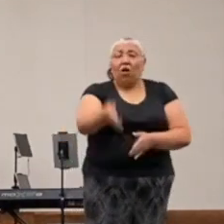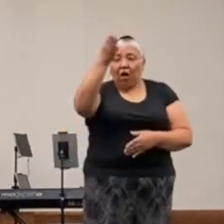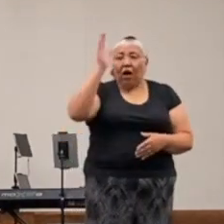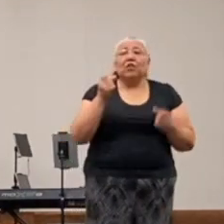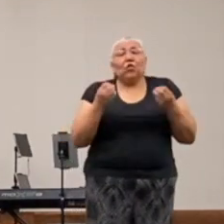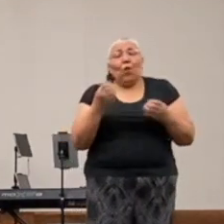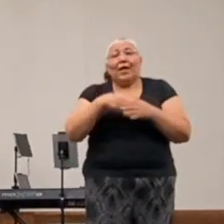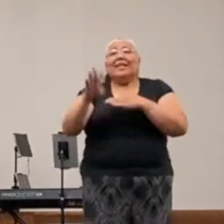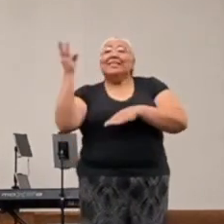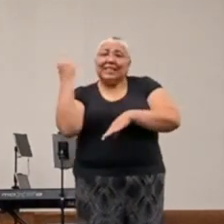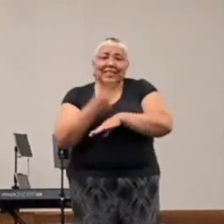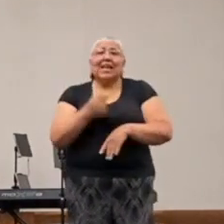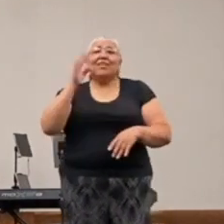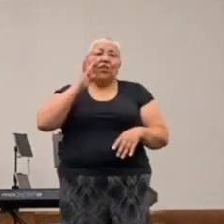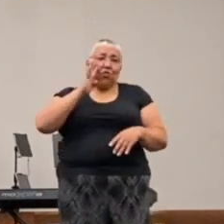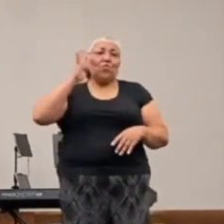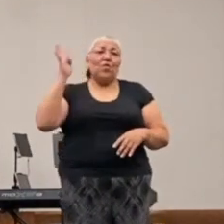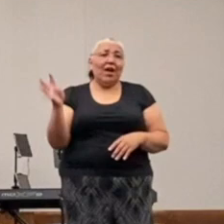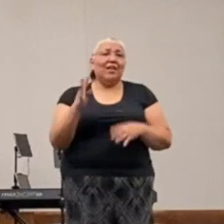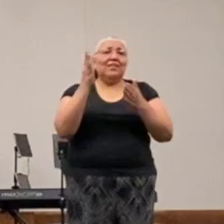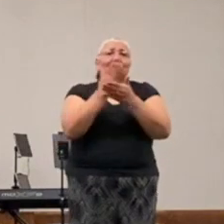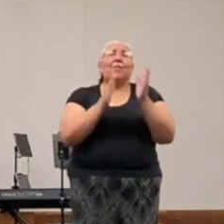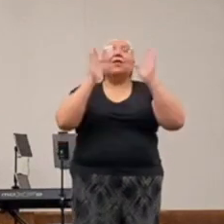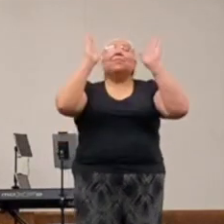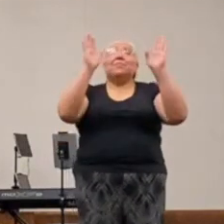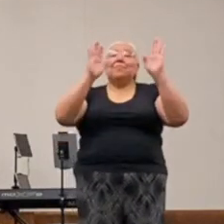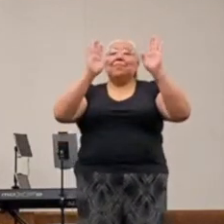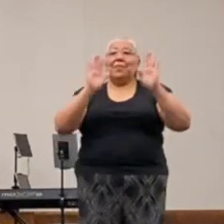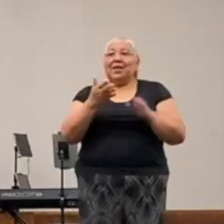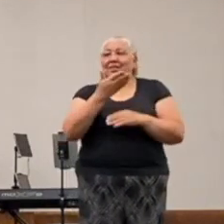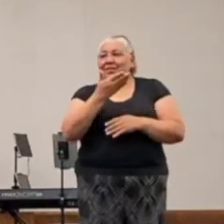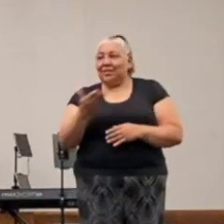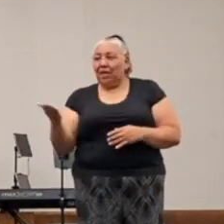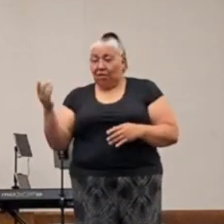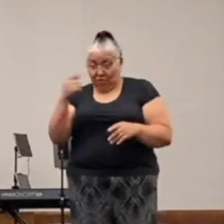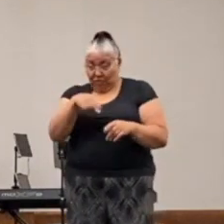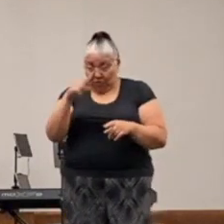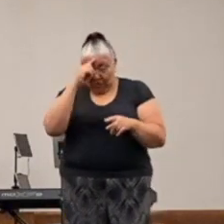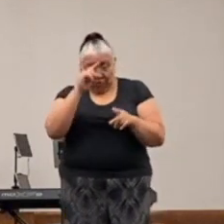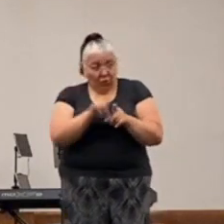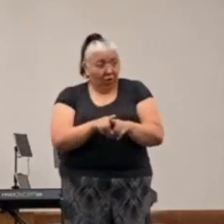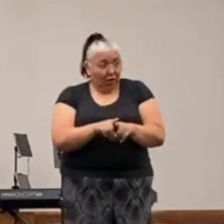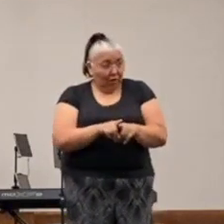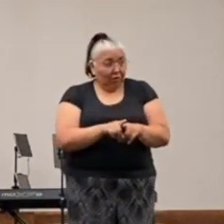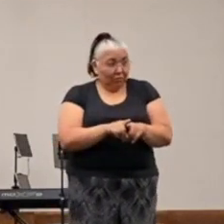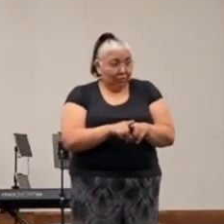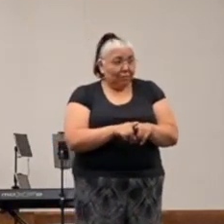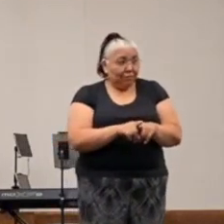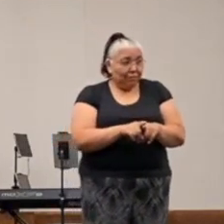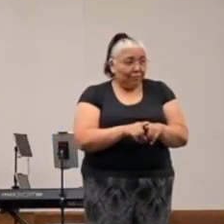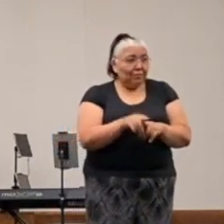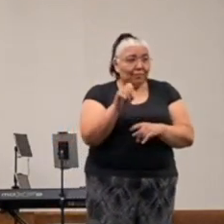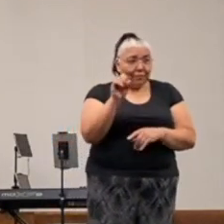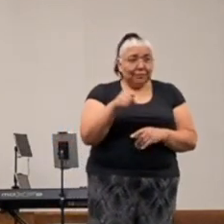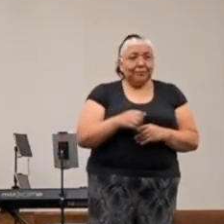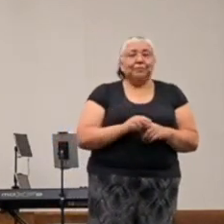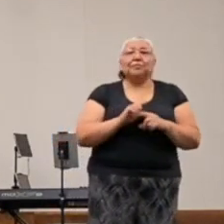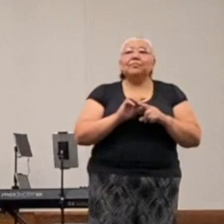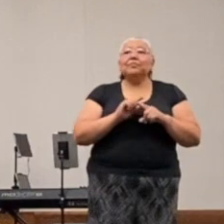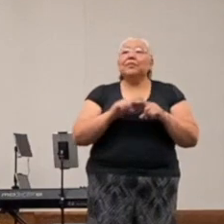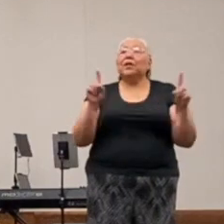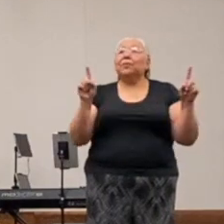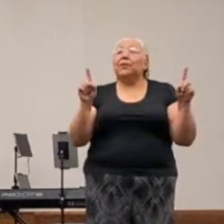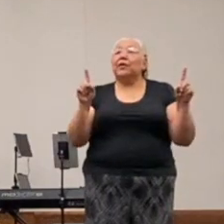in 6 days, he created some amazing stuff. Wouldn't you agree? Yes. But